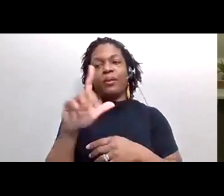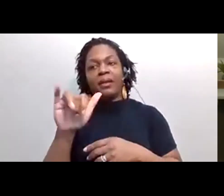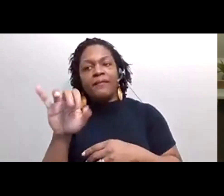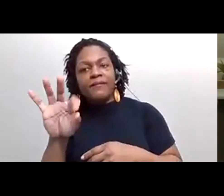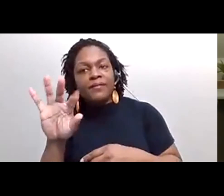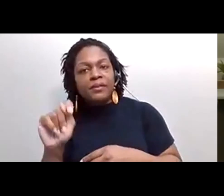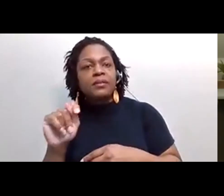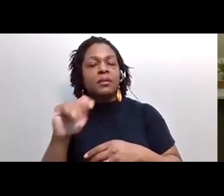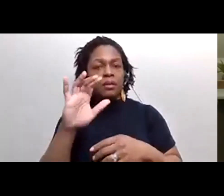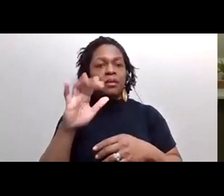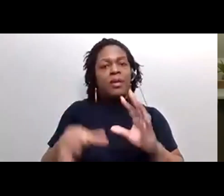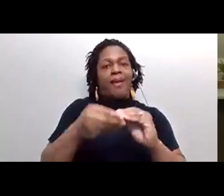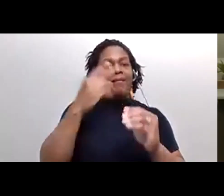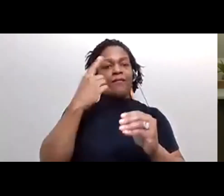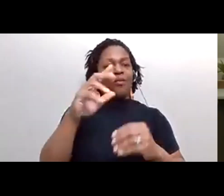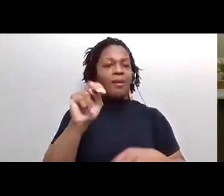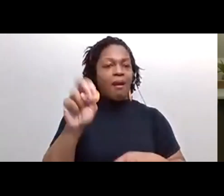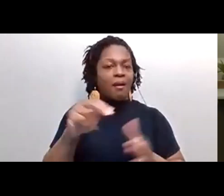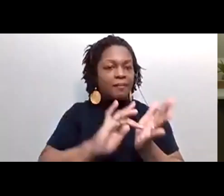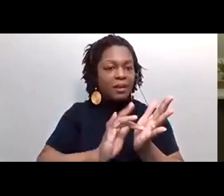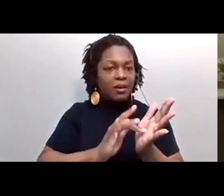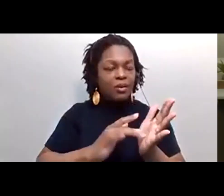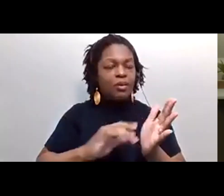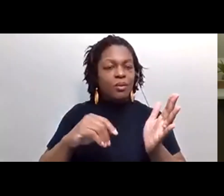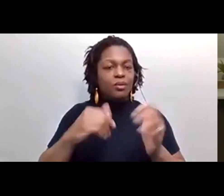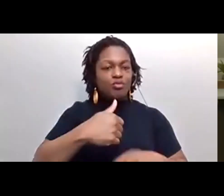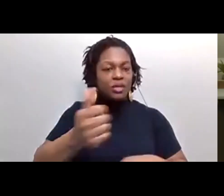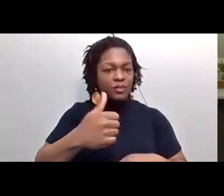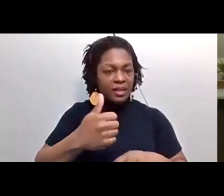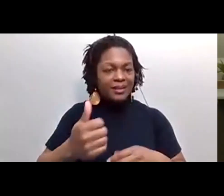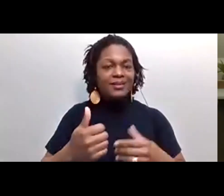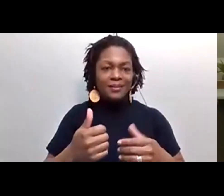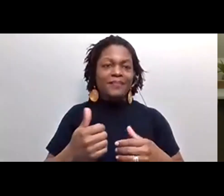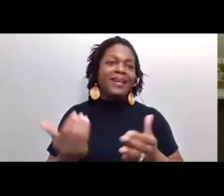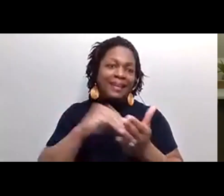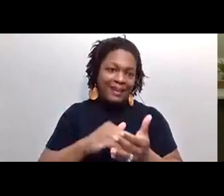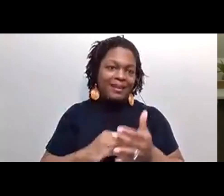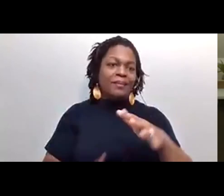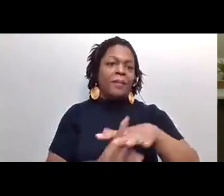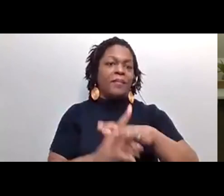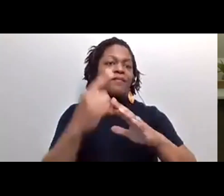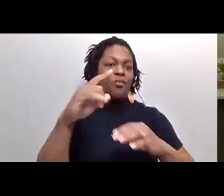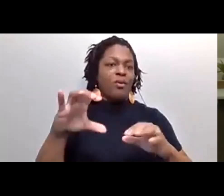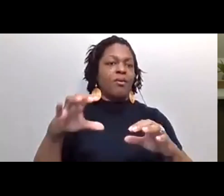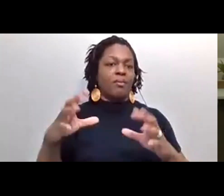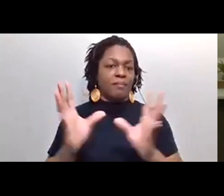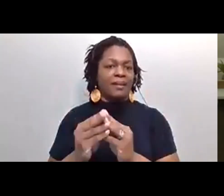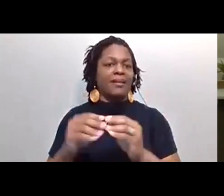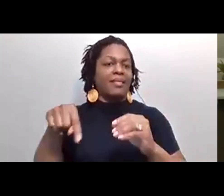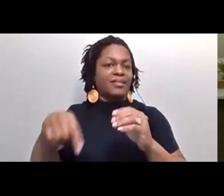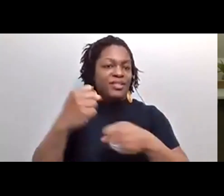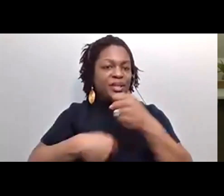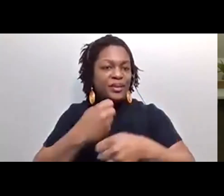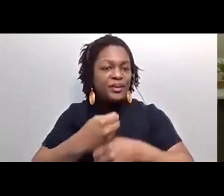was voluntarily deferred in committee again this year, and I think where we ended up there is